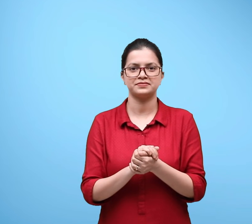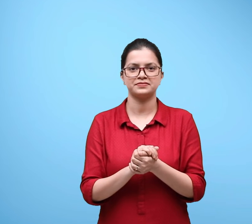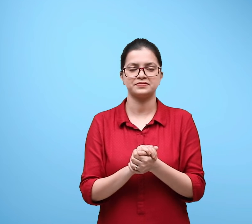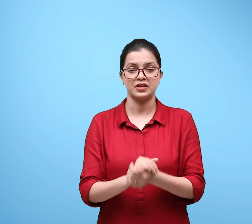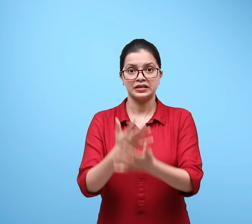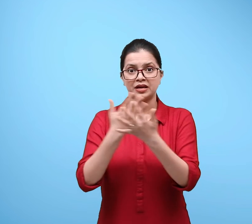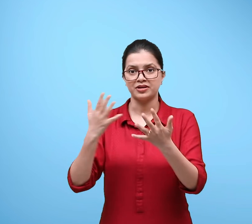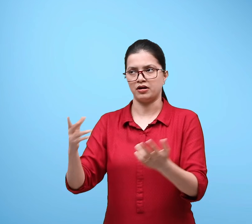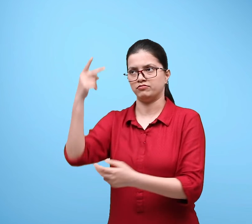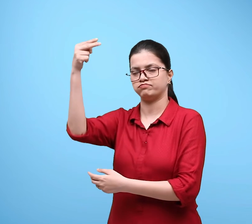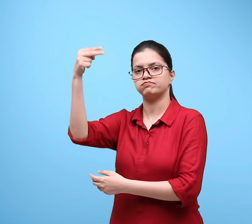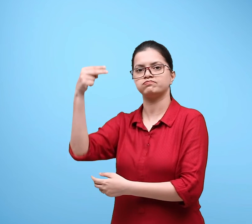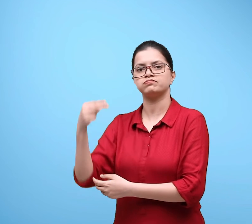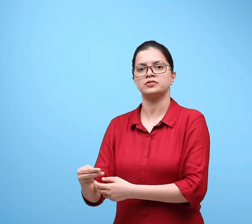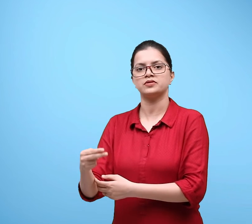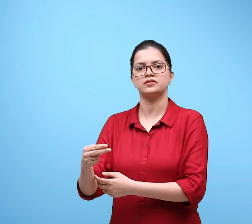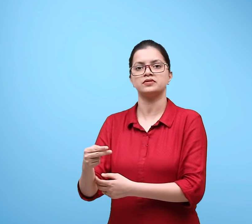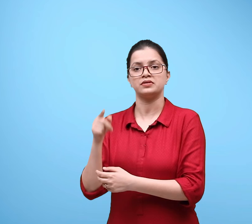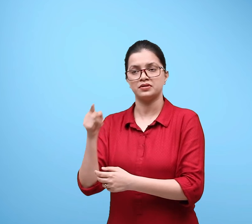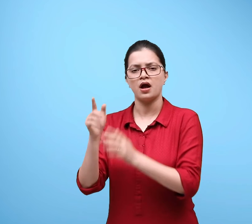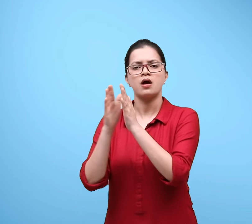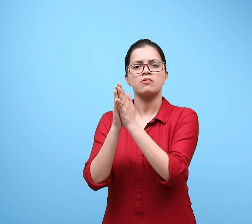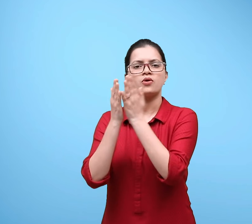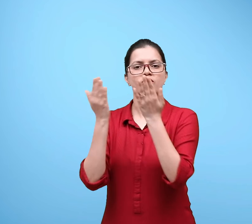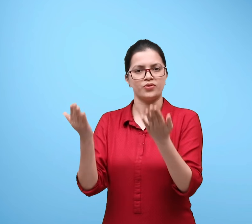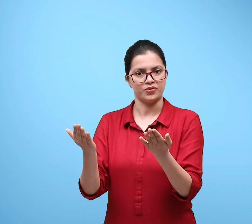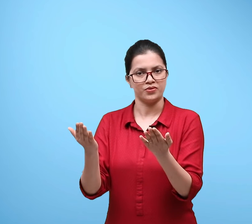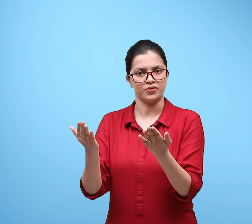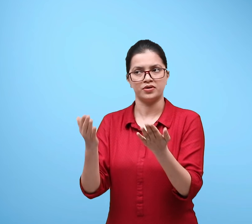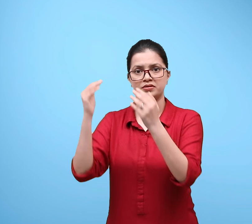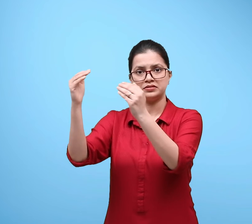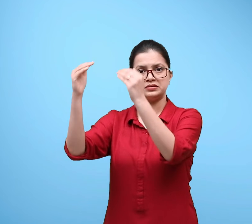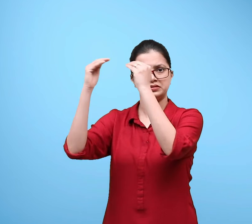Here is a table. Objects are book, tumbler,